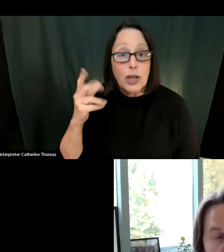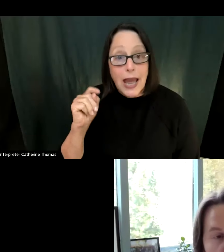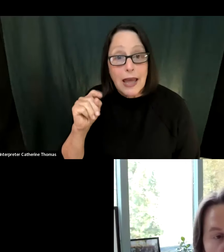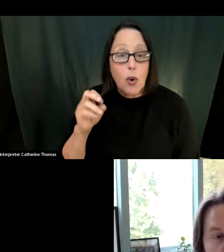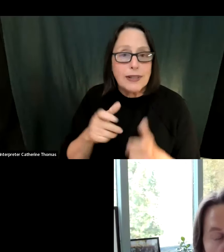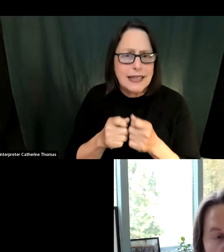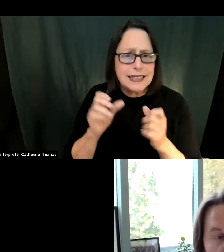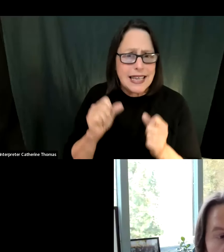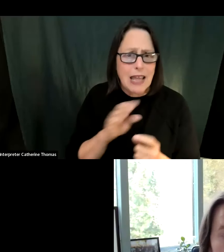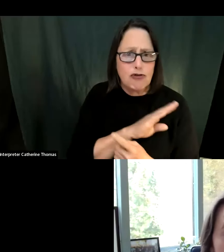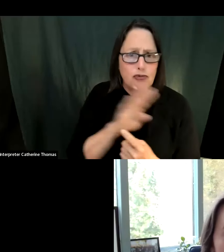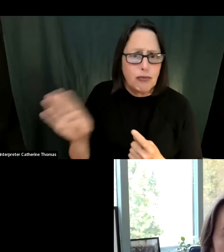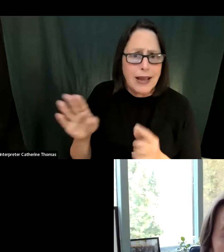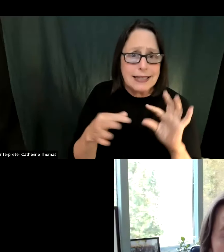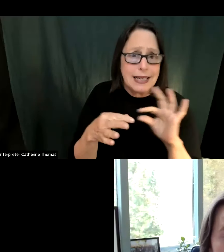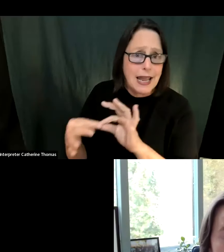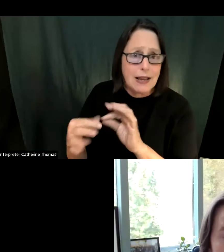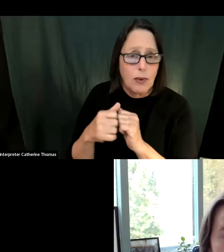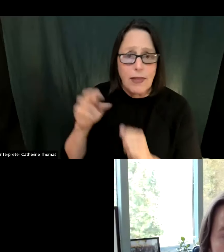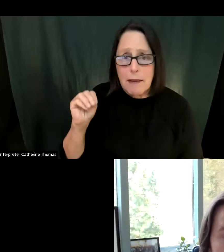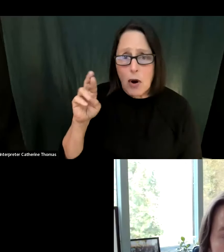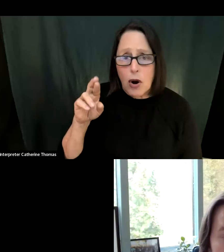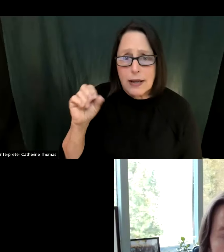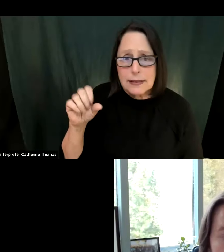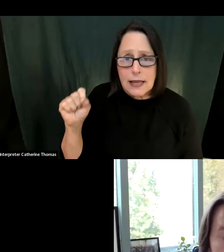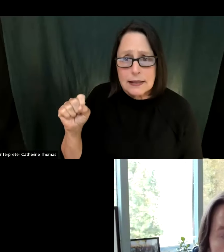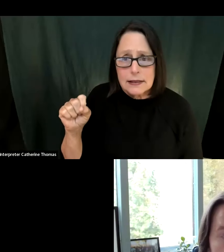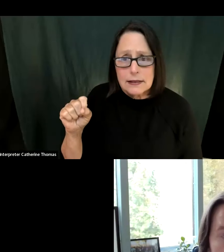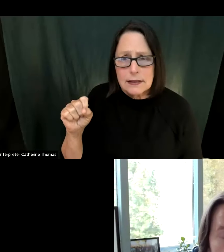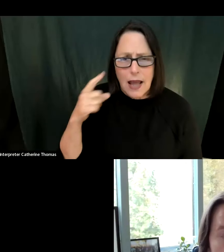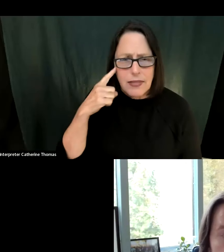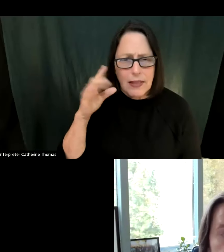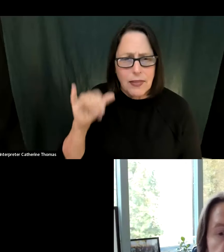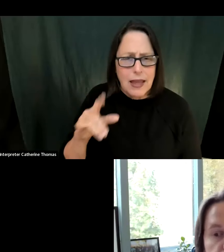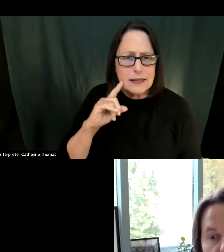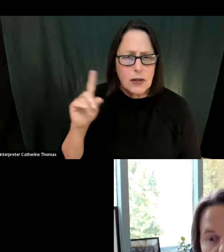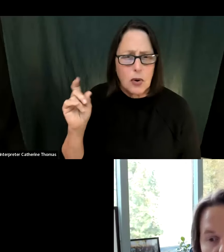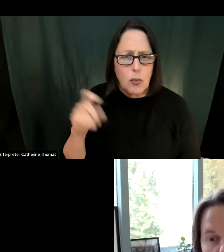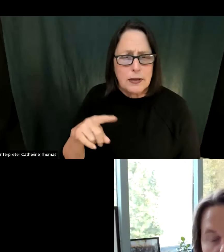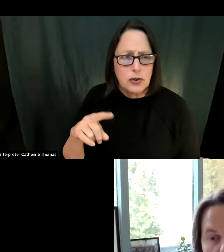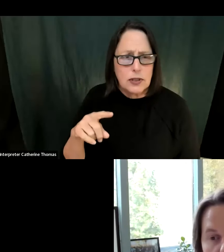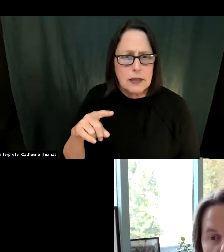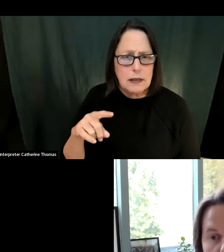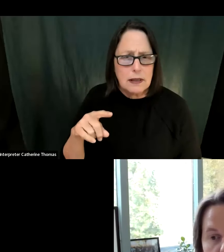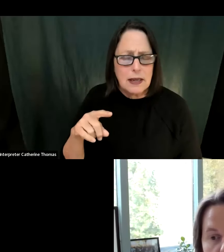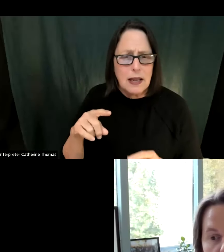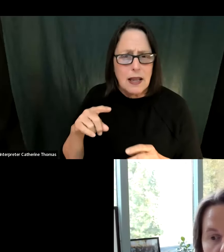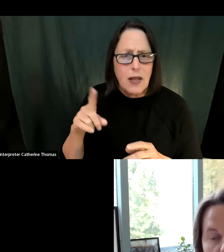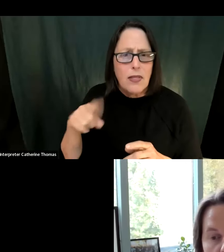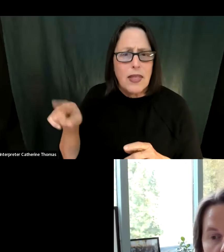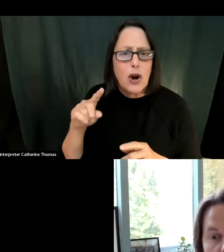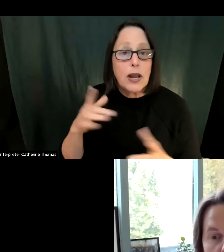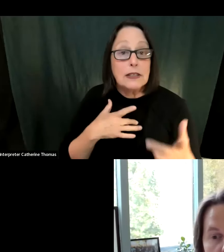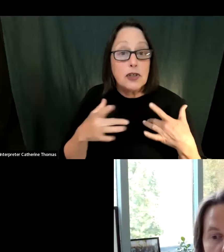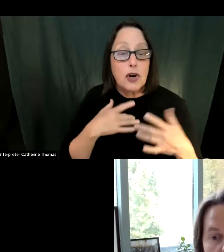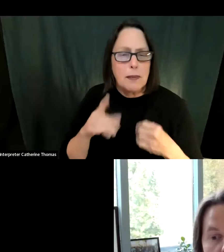with MRSS? I believe that is related to the chatter or texter who was concerned about not being notified before